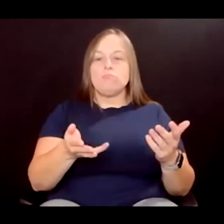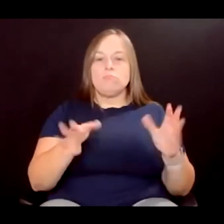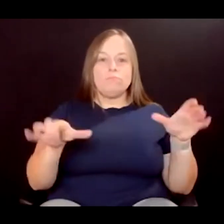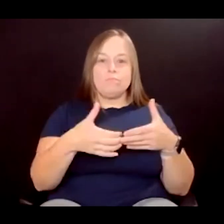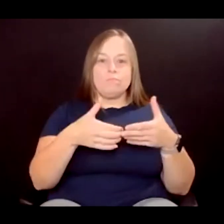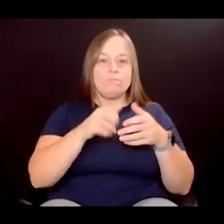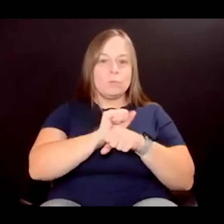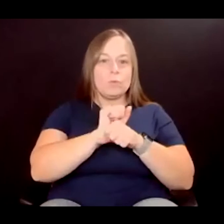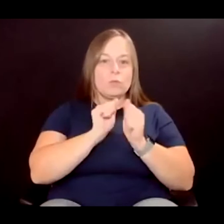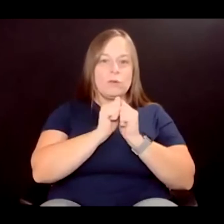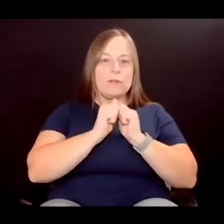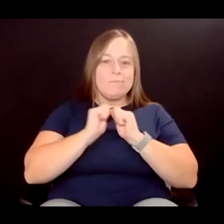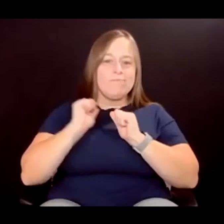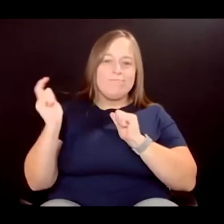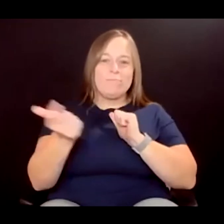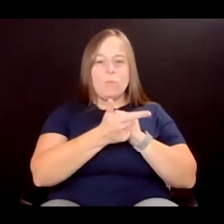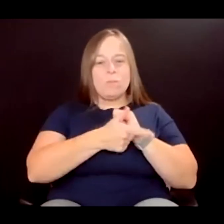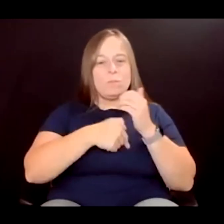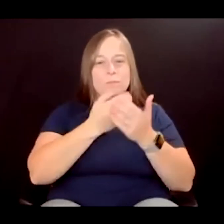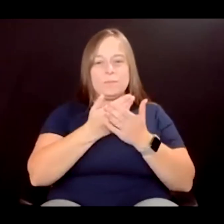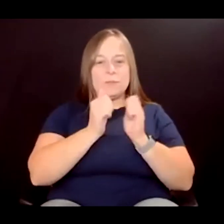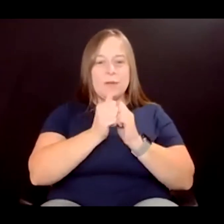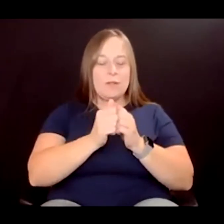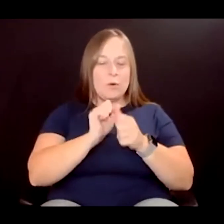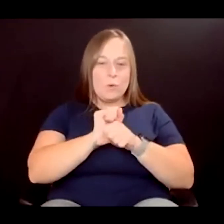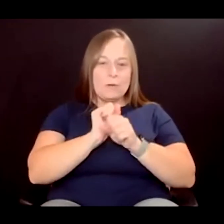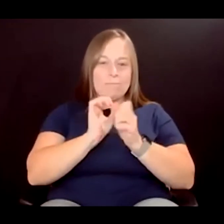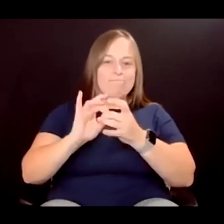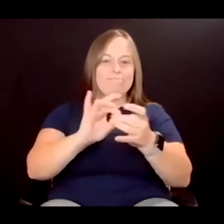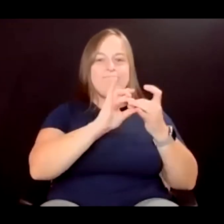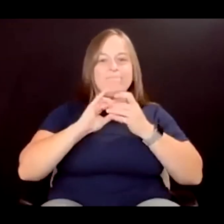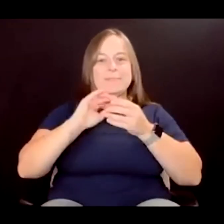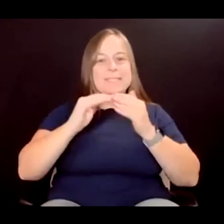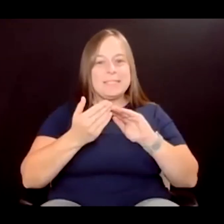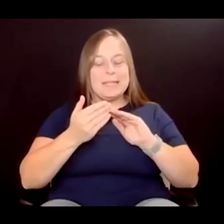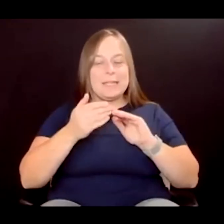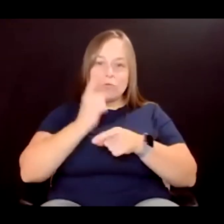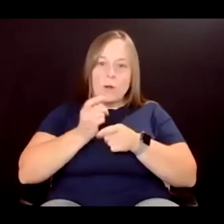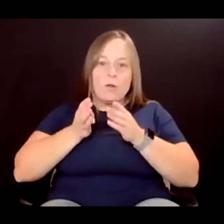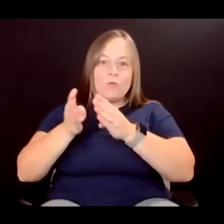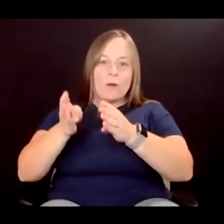says, it's Katie Carroll. As a follow-up to my question